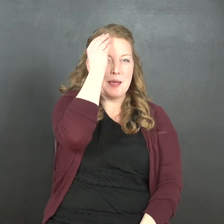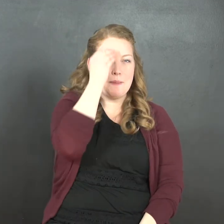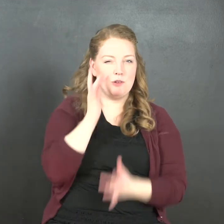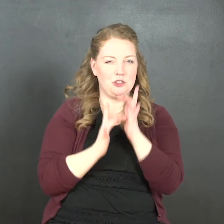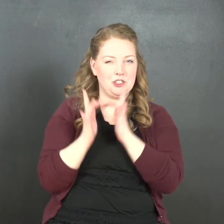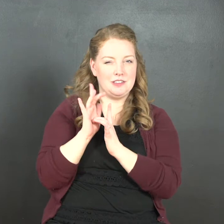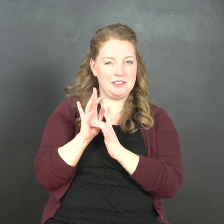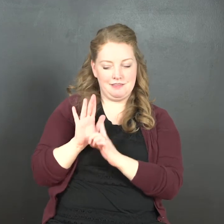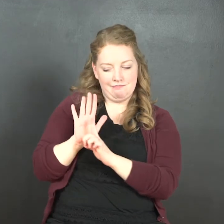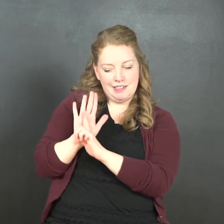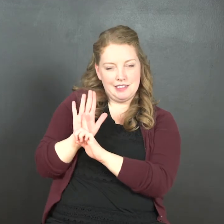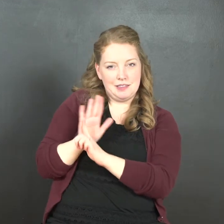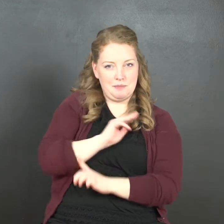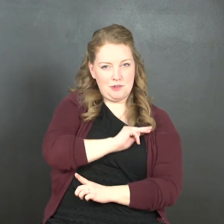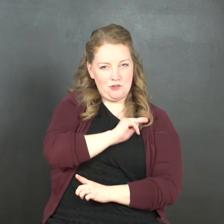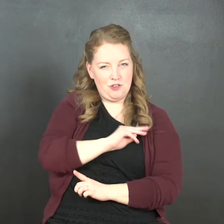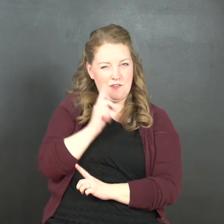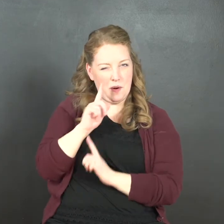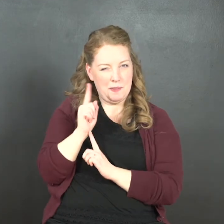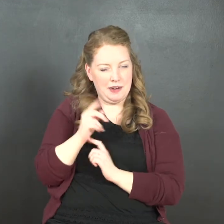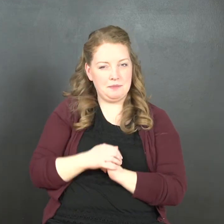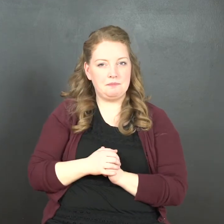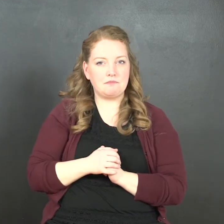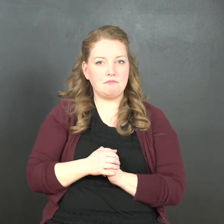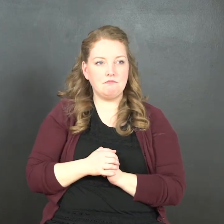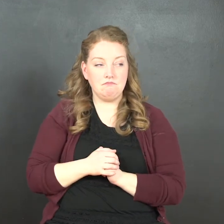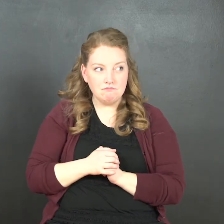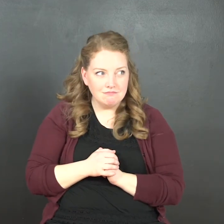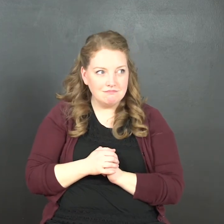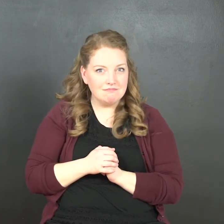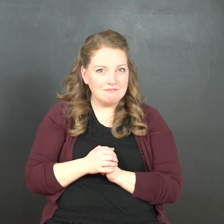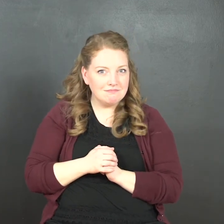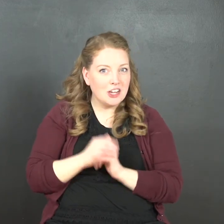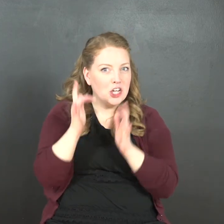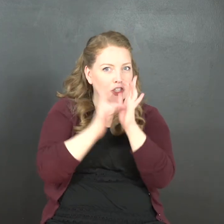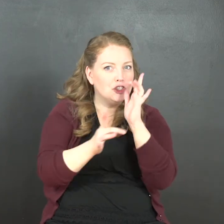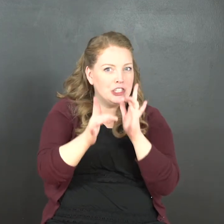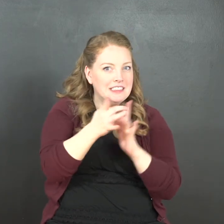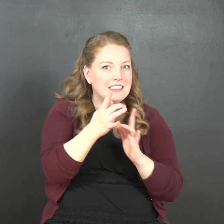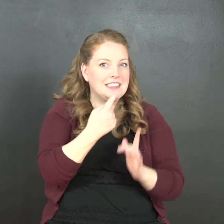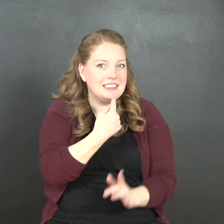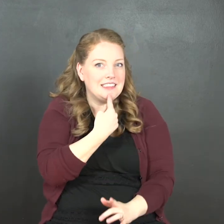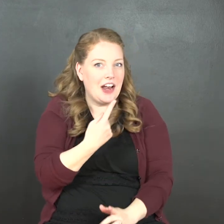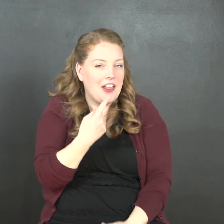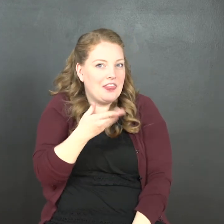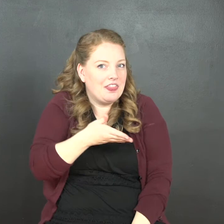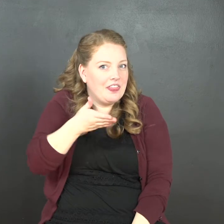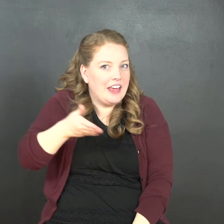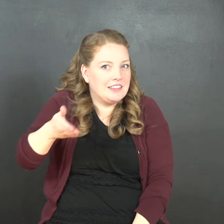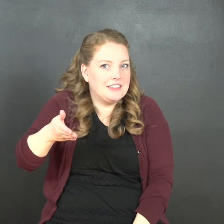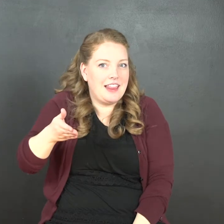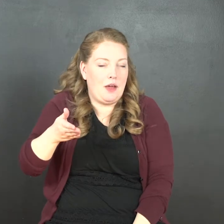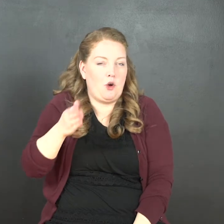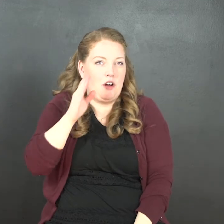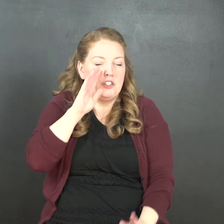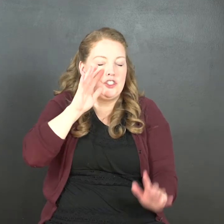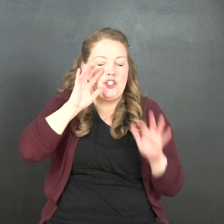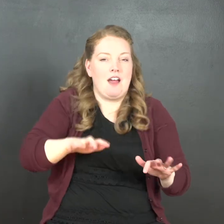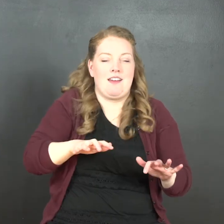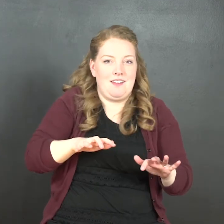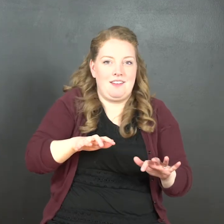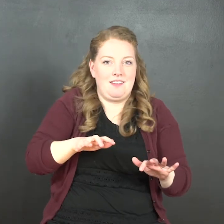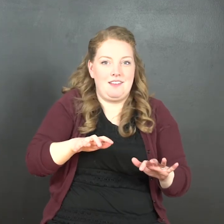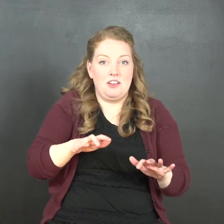Think about the ministry of Jesus for a moment. He made some outrageous claims when he was here. He said things like, I'm God,